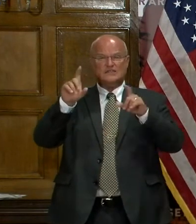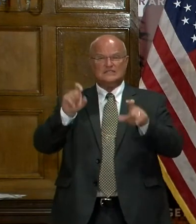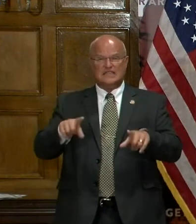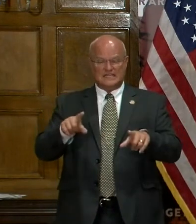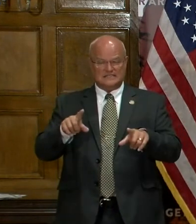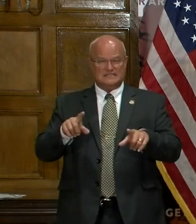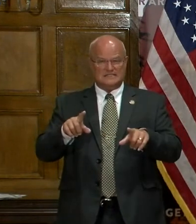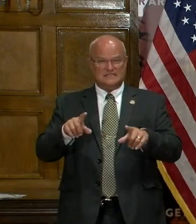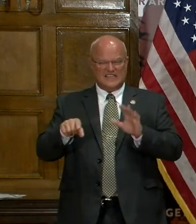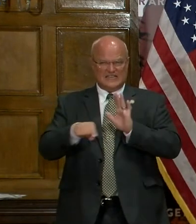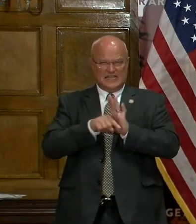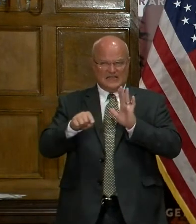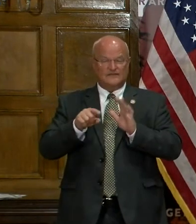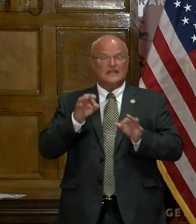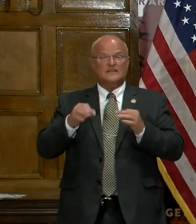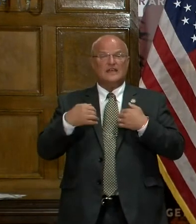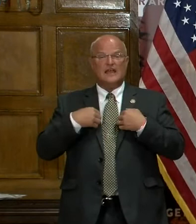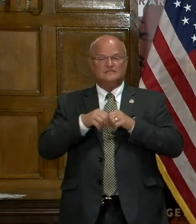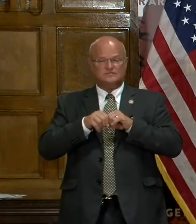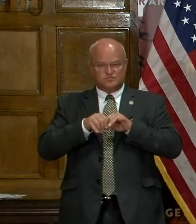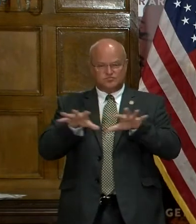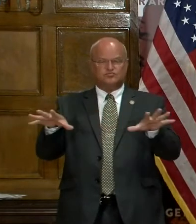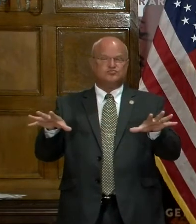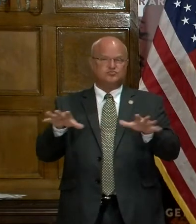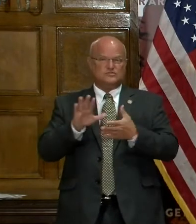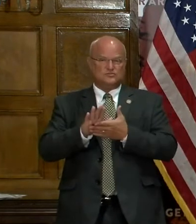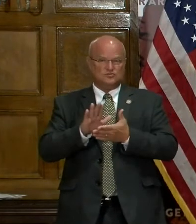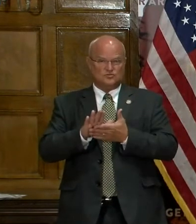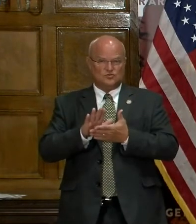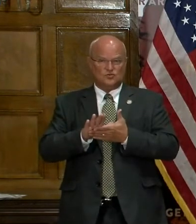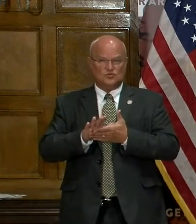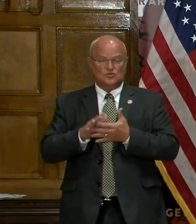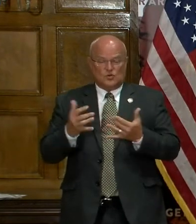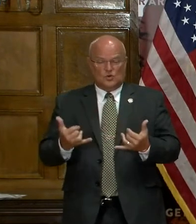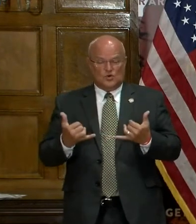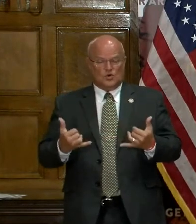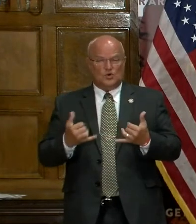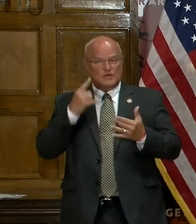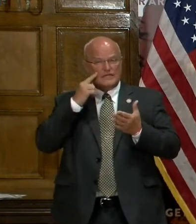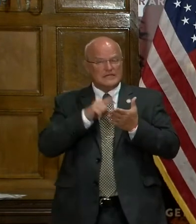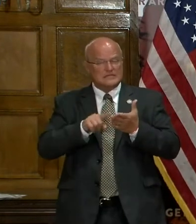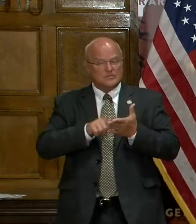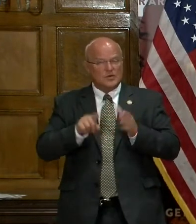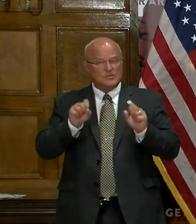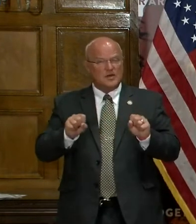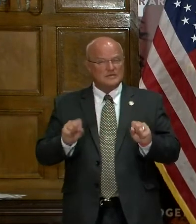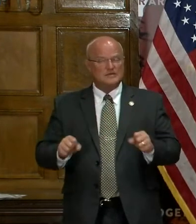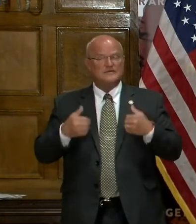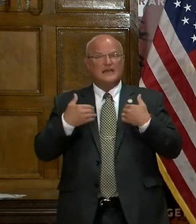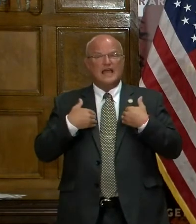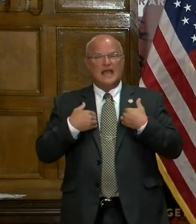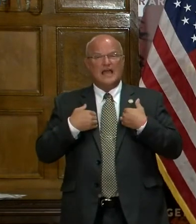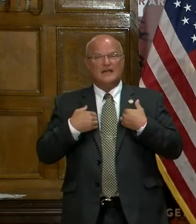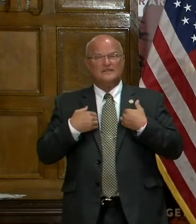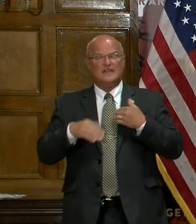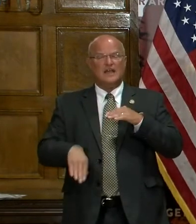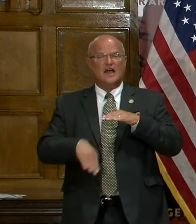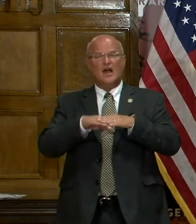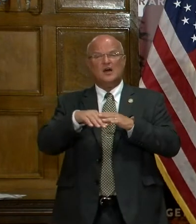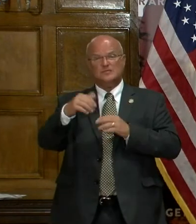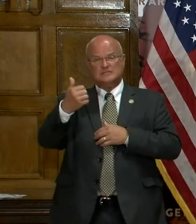that negativity. If we have an outbreak in schools, we are currently exploring the possibility of having up to